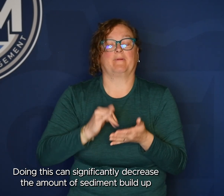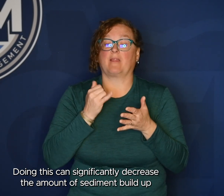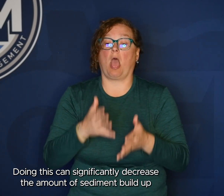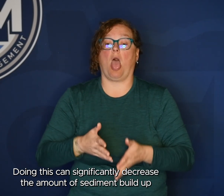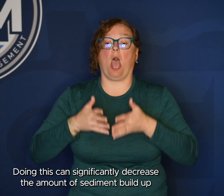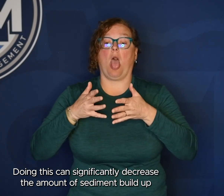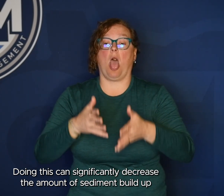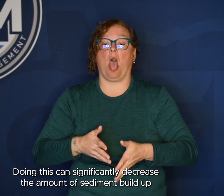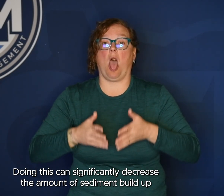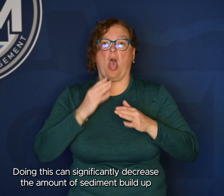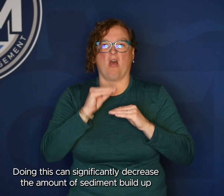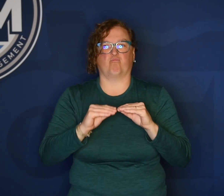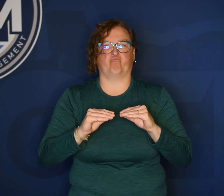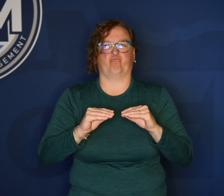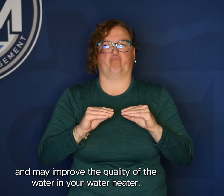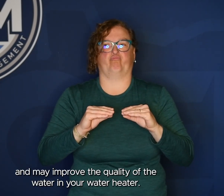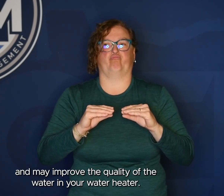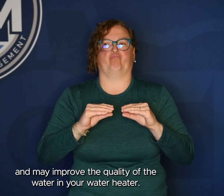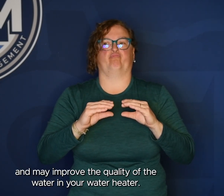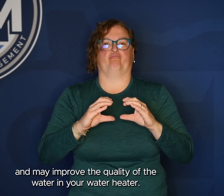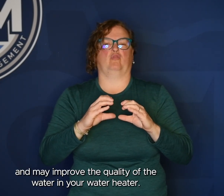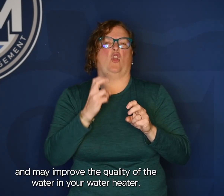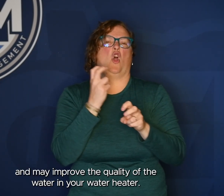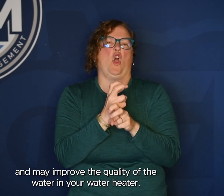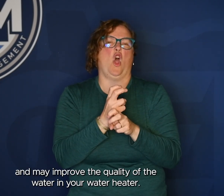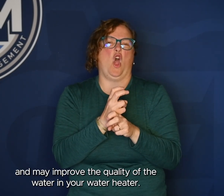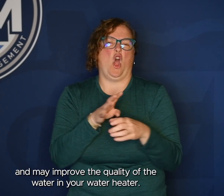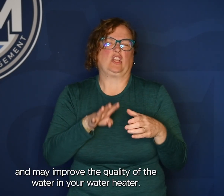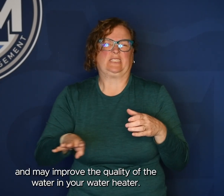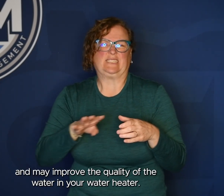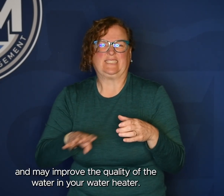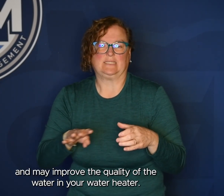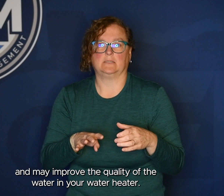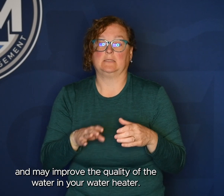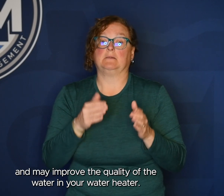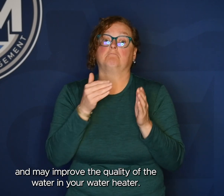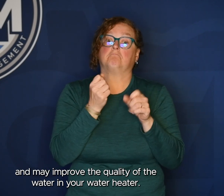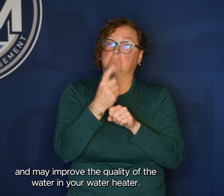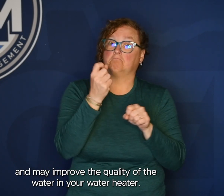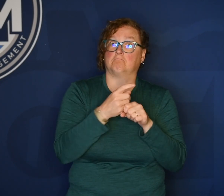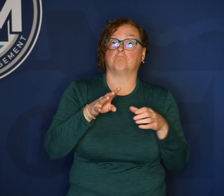amount of sediment buildup and may improve the quality of the water in your water heater.